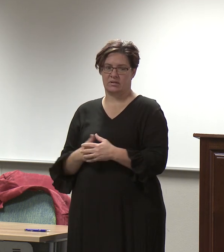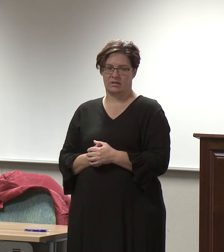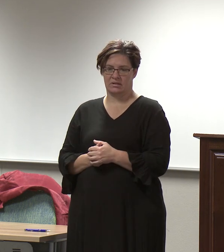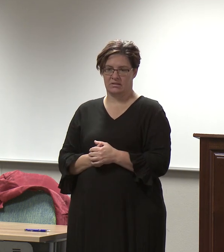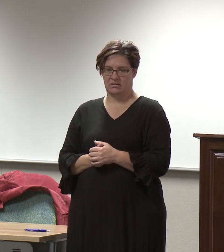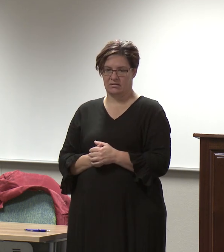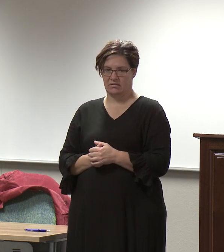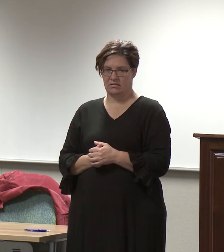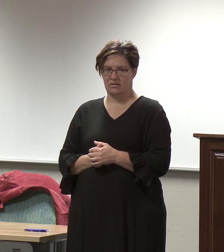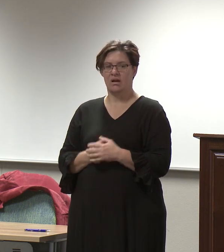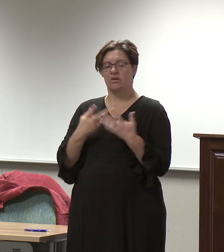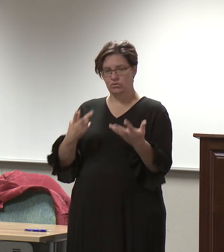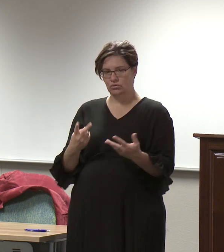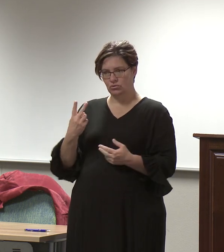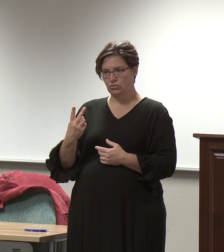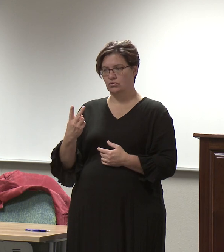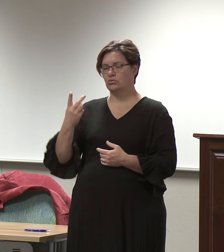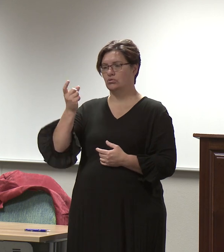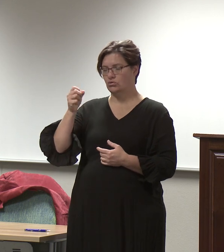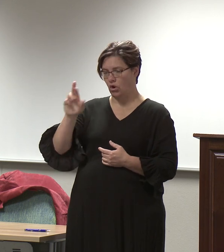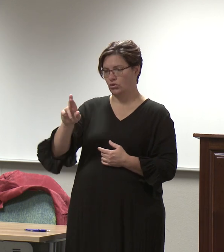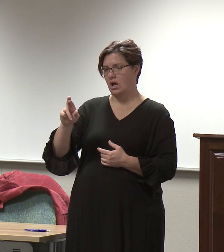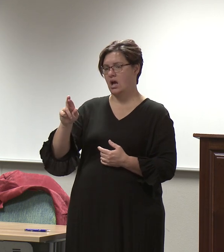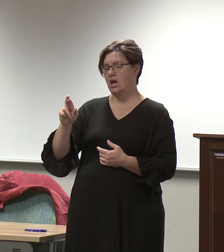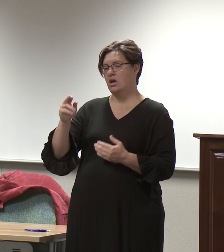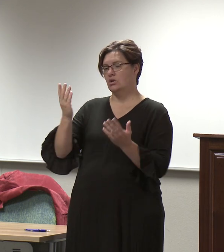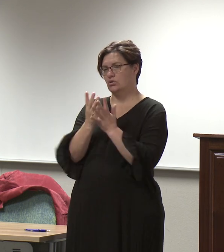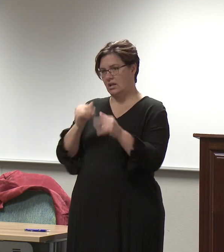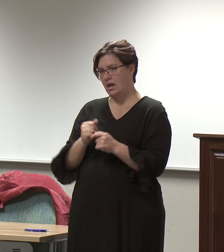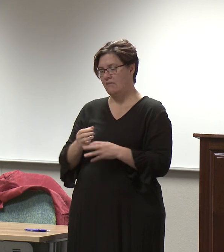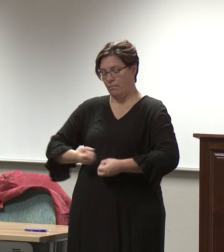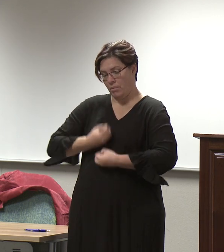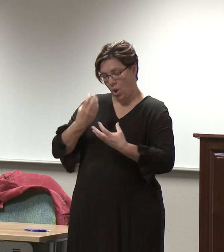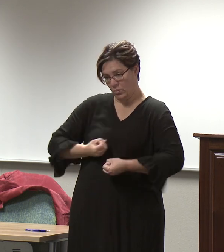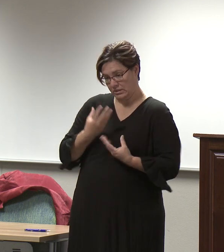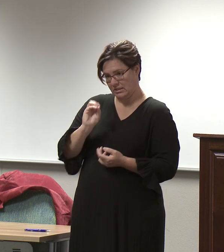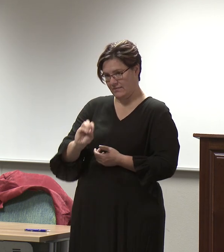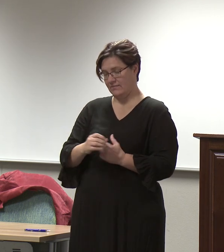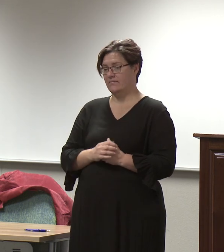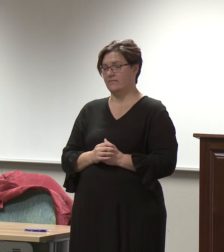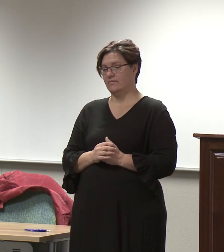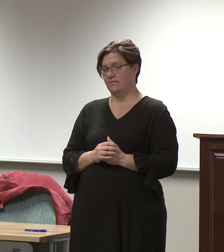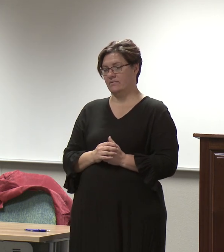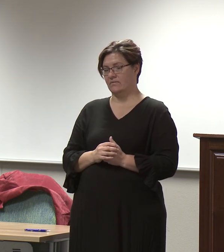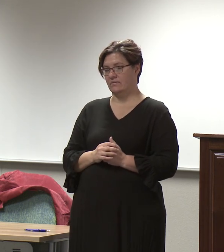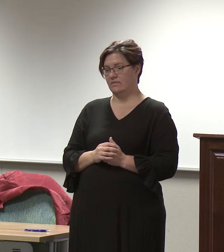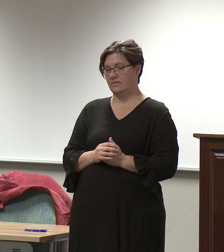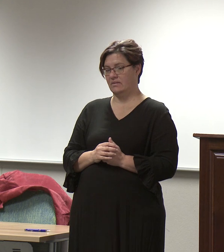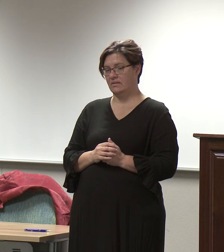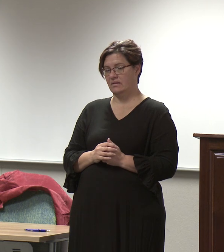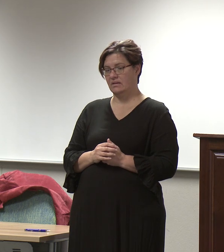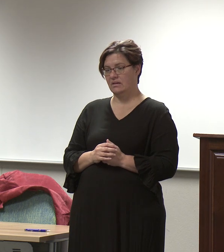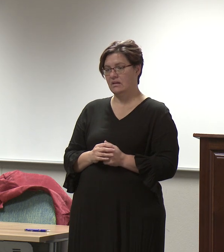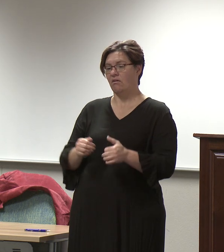So I have doctoral students, I have slam poets in my class. So the following day when I